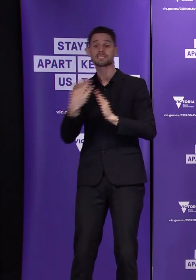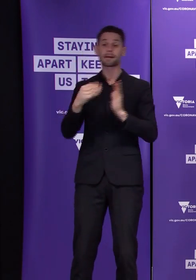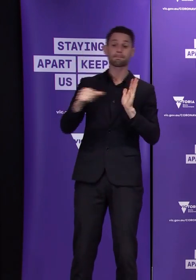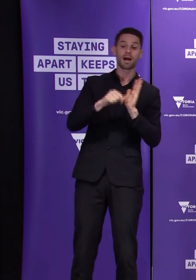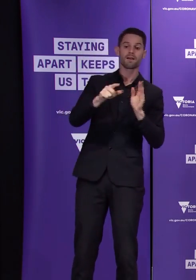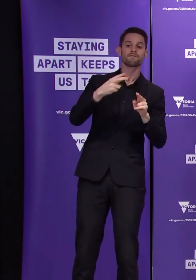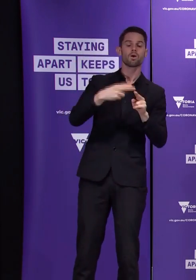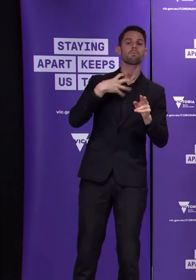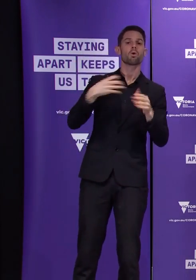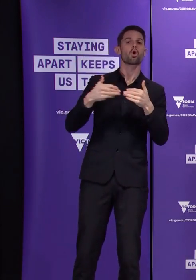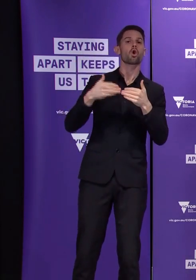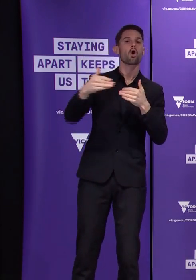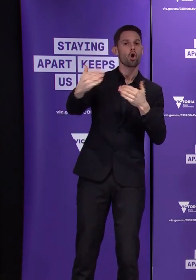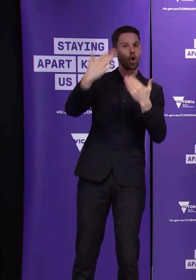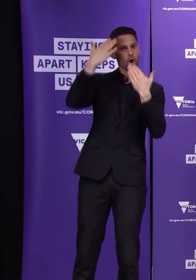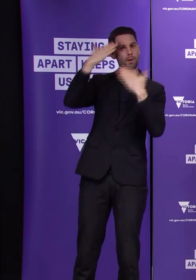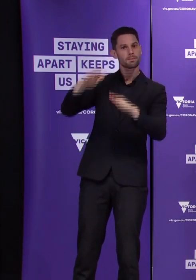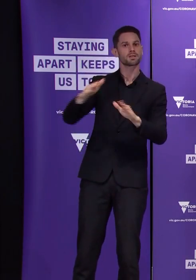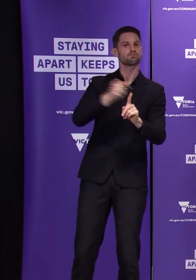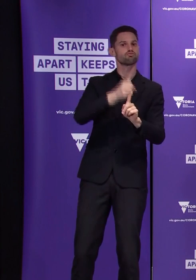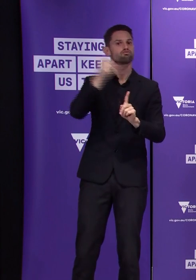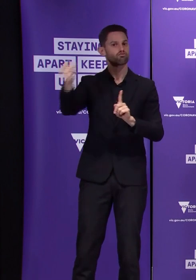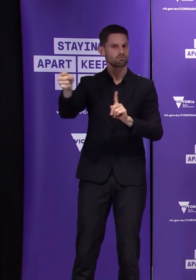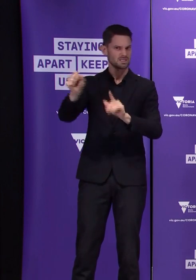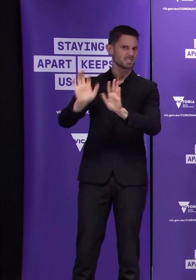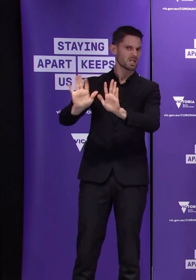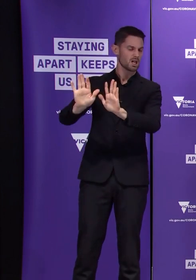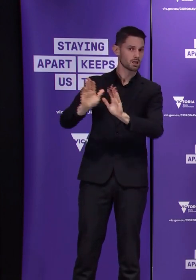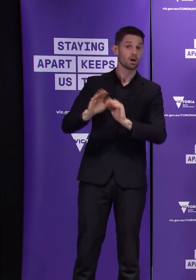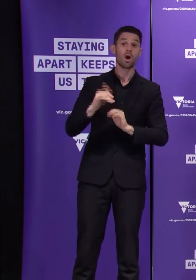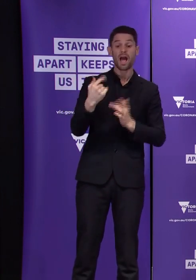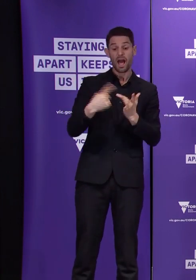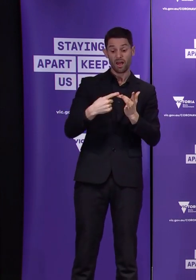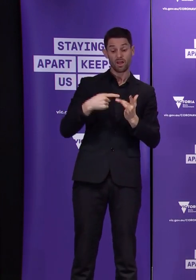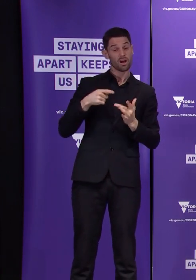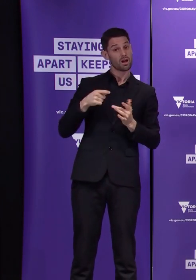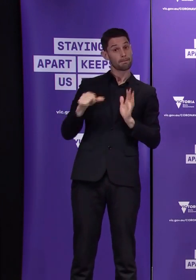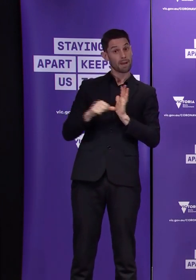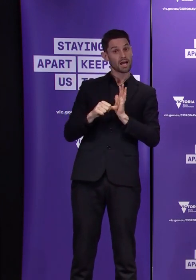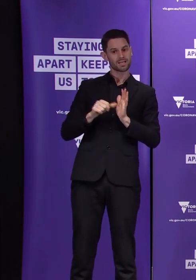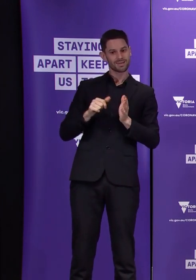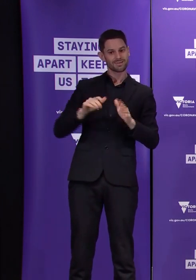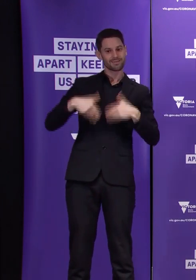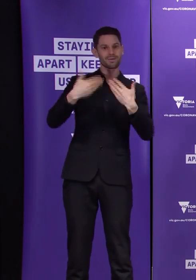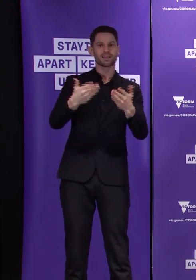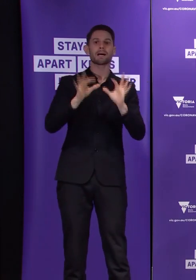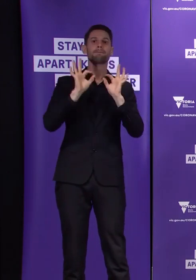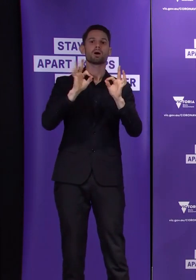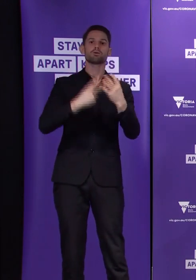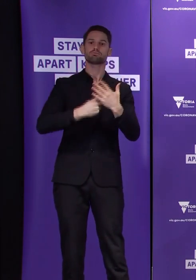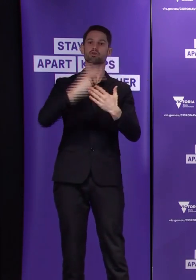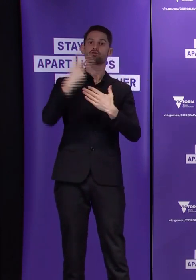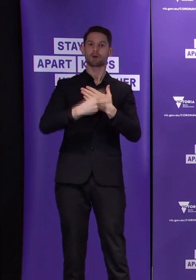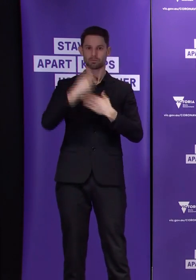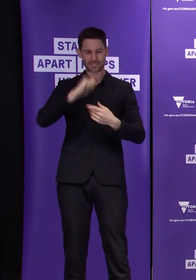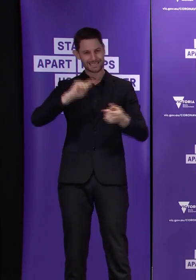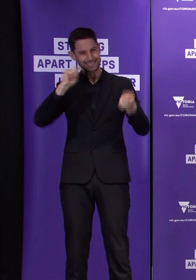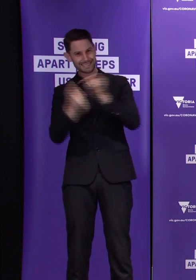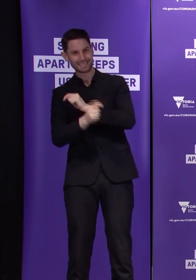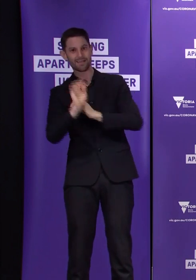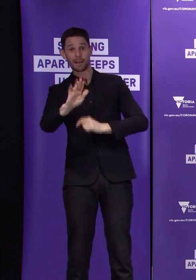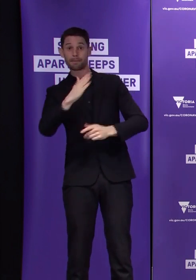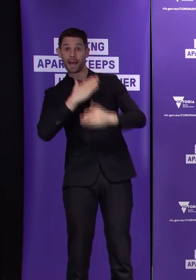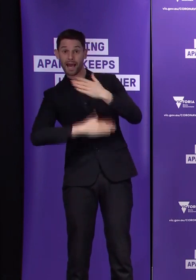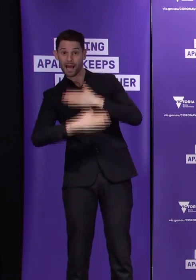accommodation needs, but there's also components that go to access to behaviour change programs, to broadening the reach of